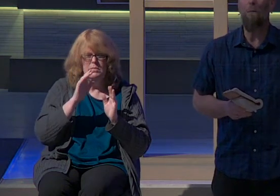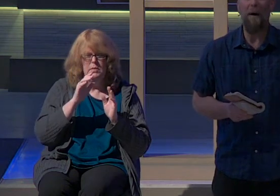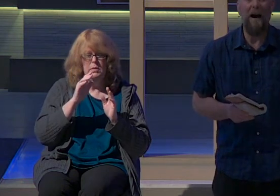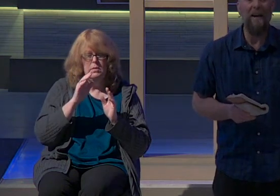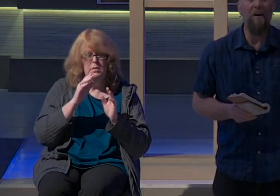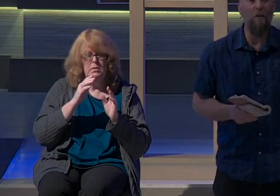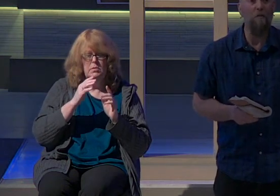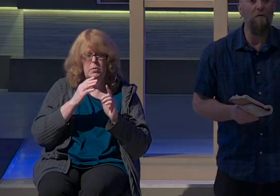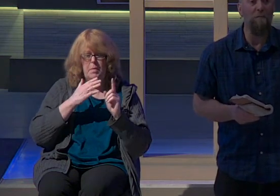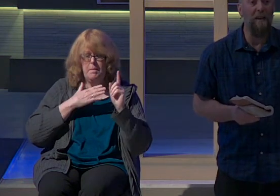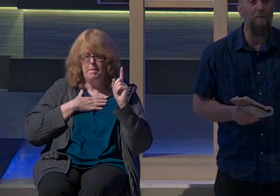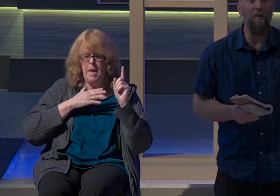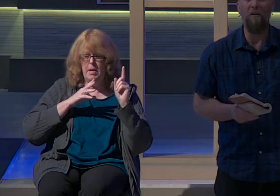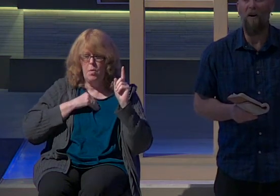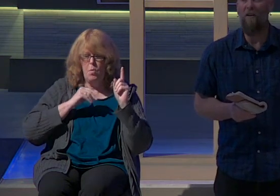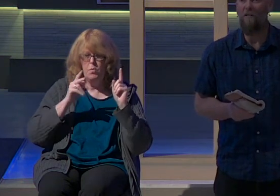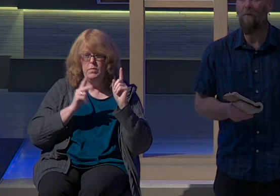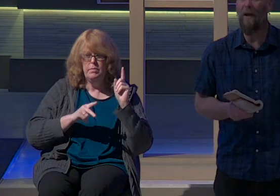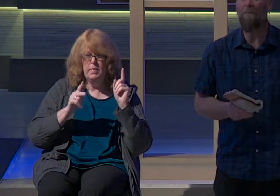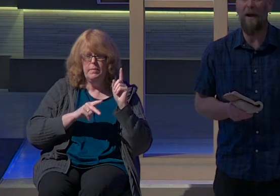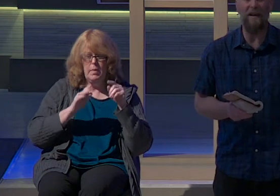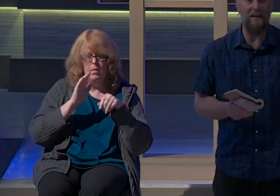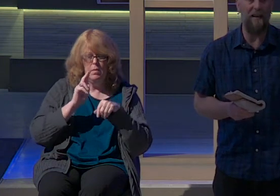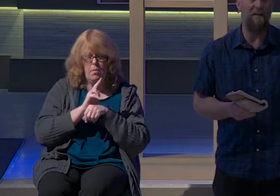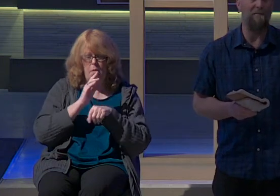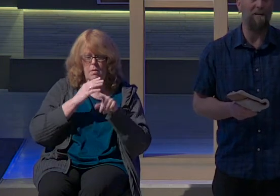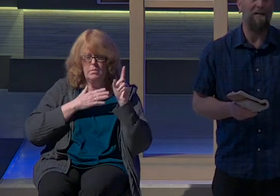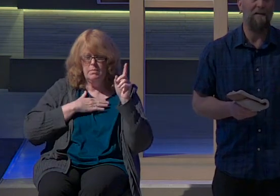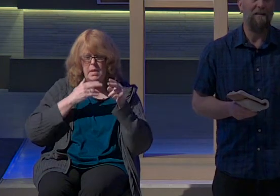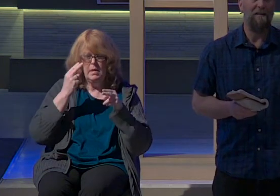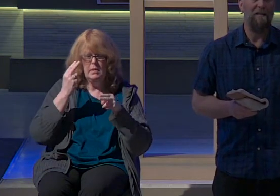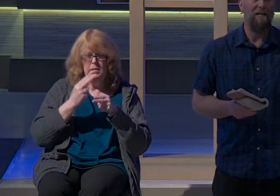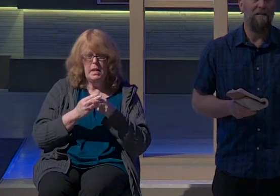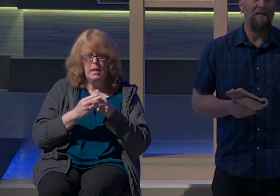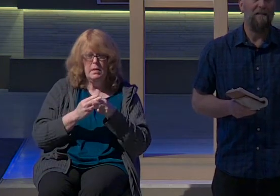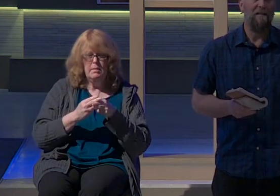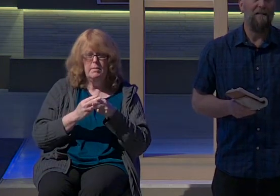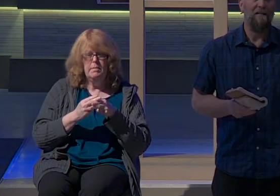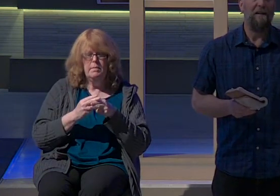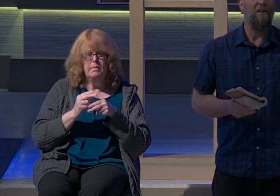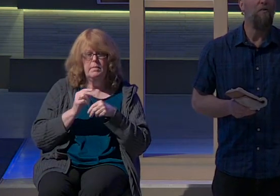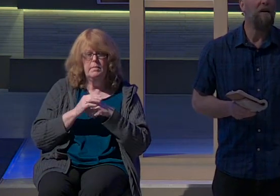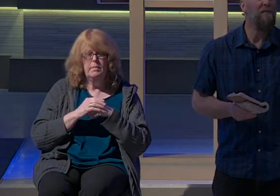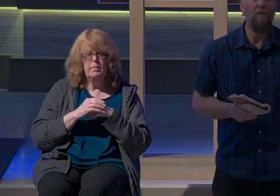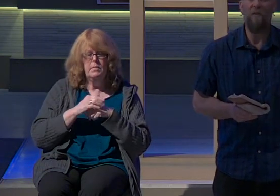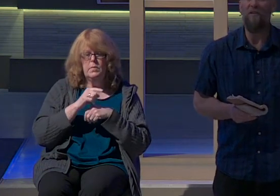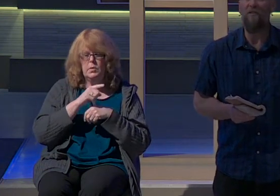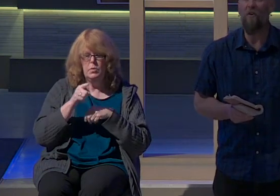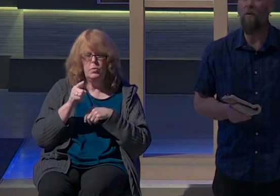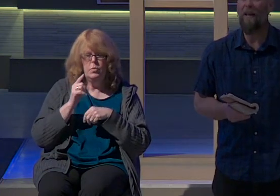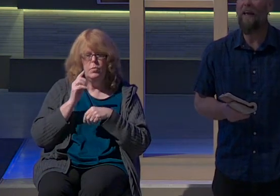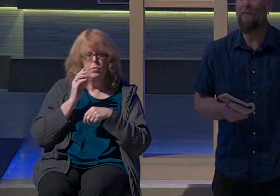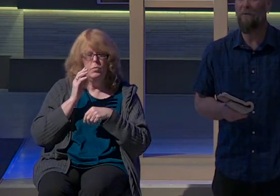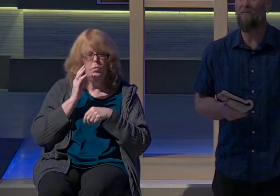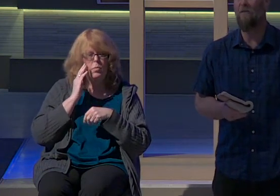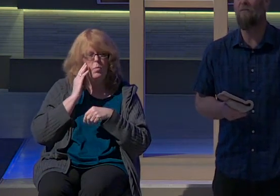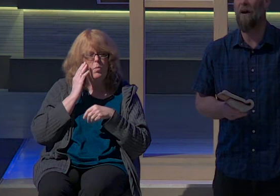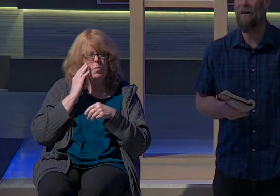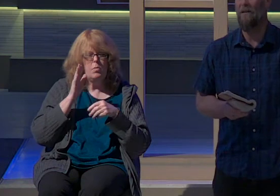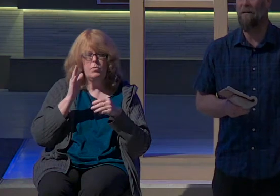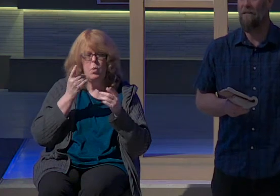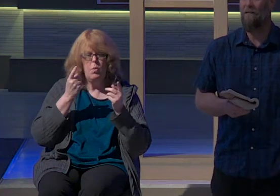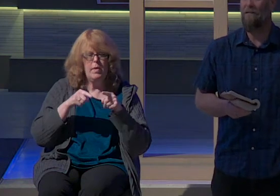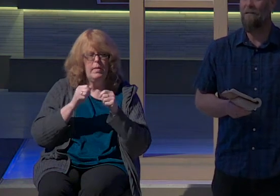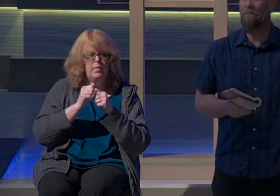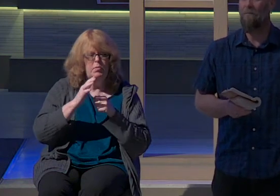to my own people called by my name that you aren't even going to know what happens with your